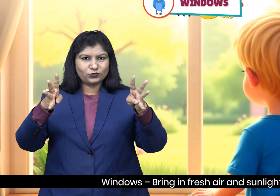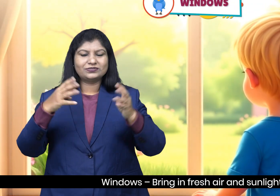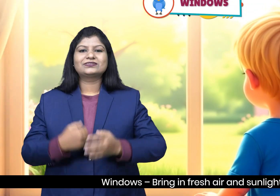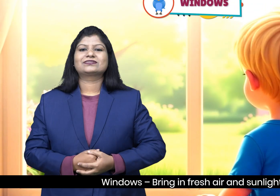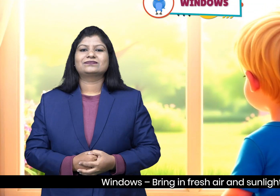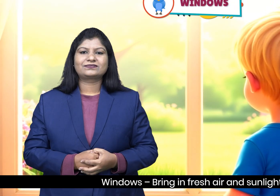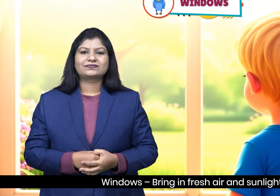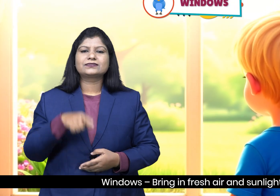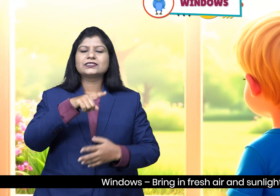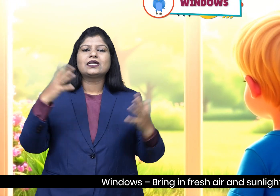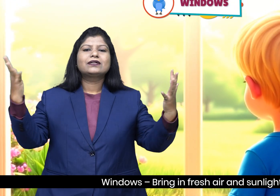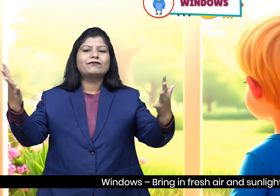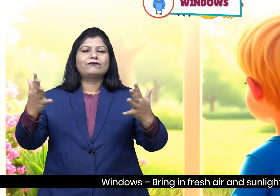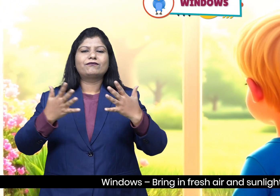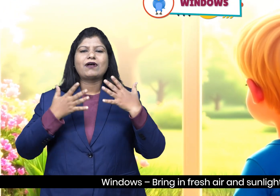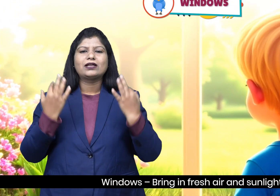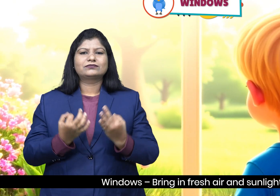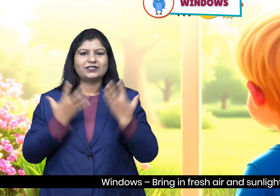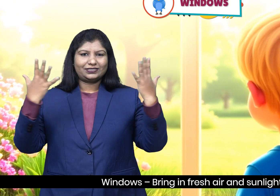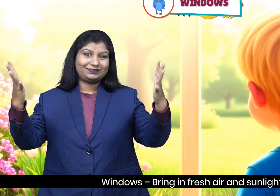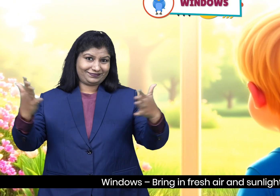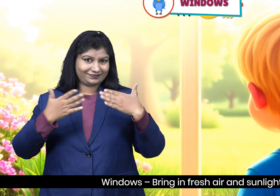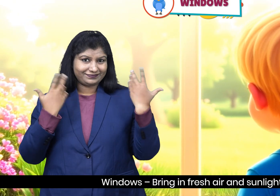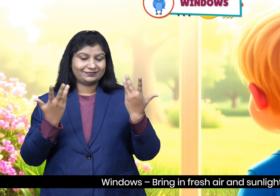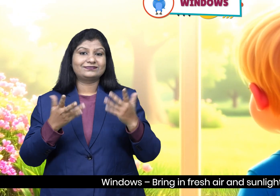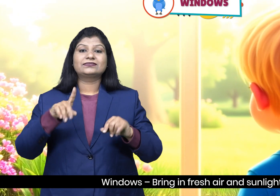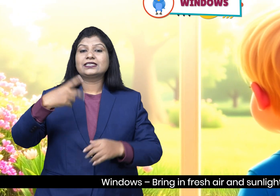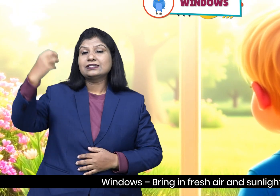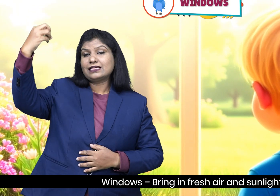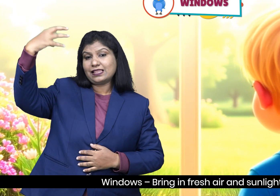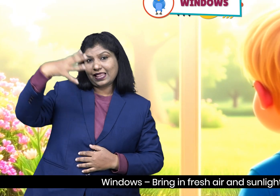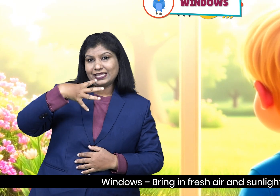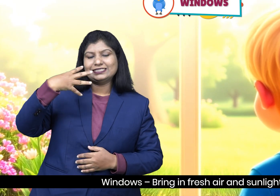Windows. Bring in fresh air and sunlight.